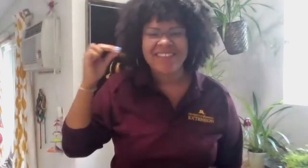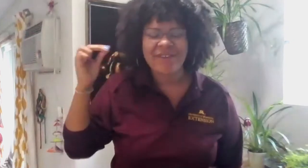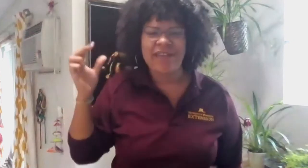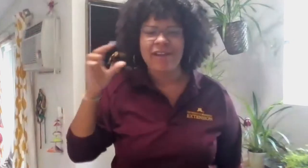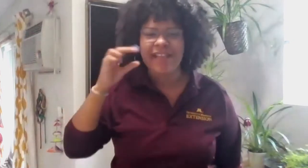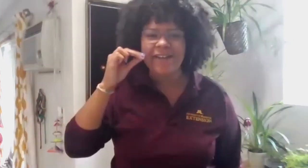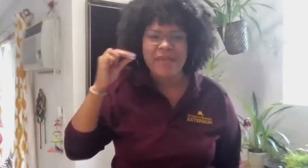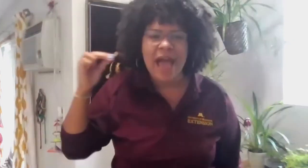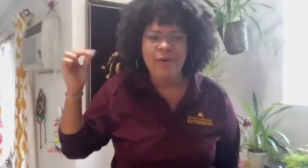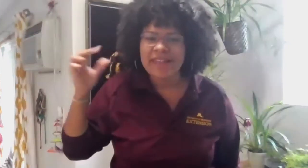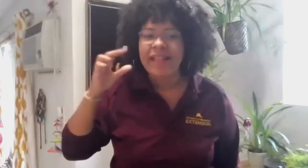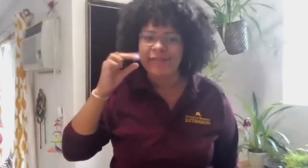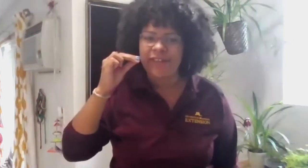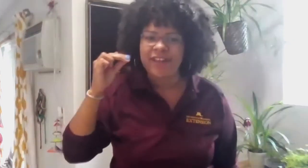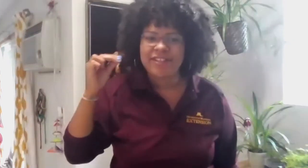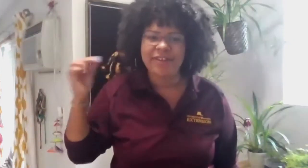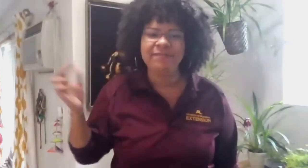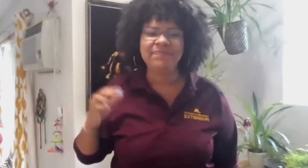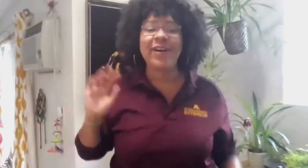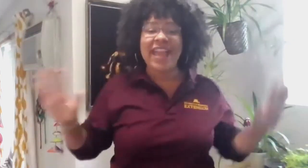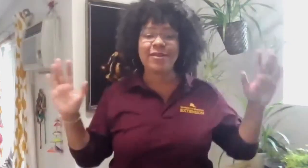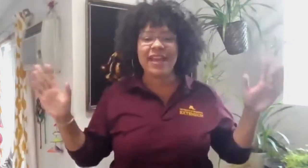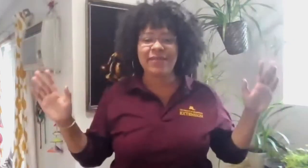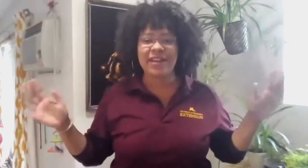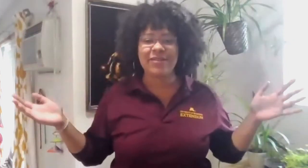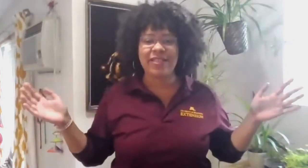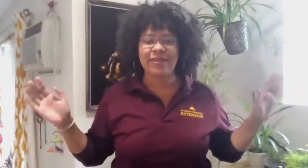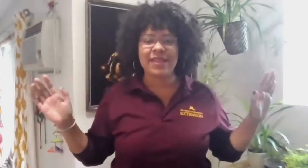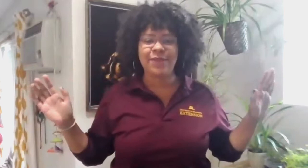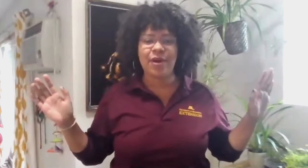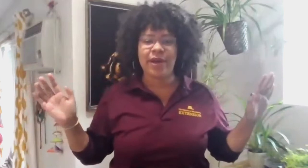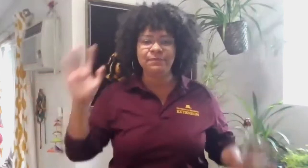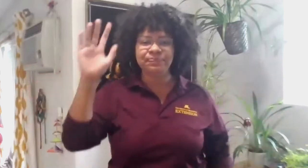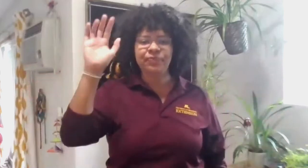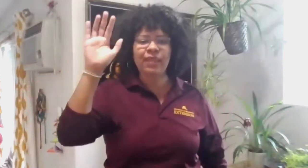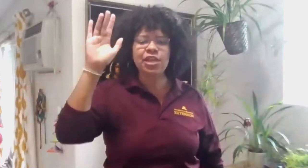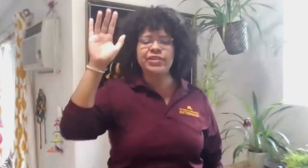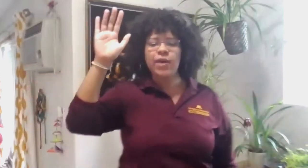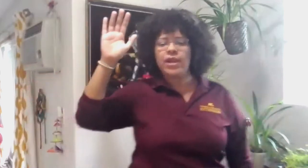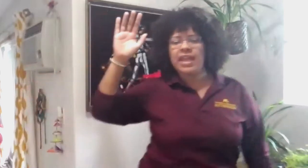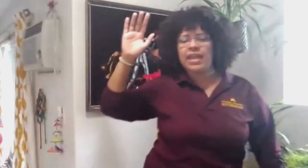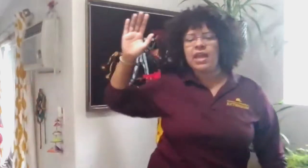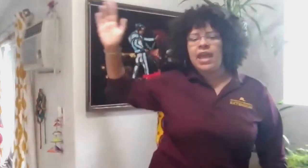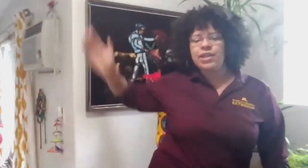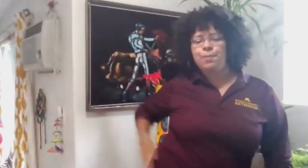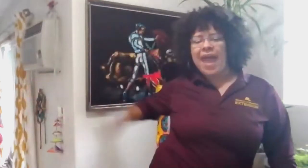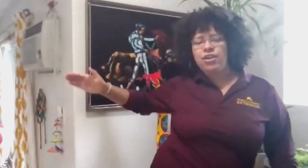So I hear a lot of meowing. That's really good too. Okay, here's another one. Here's another one. See if you know it. You take one hand and you pat your